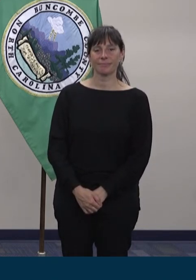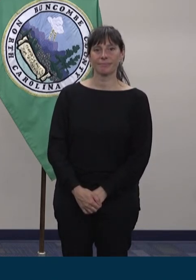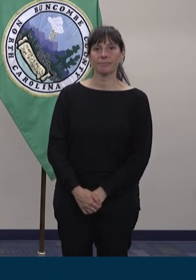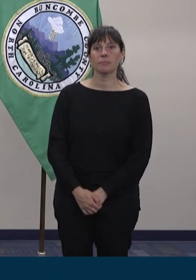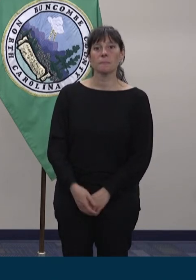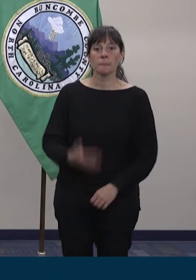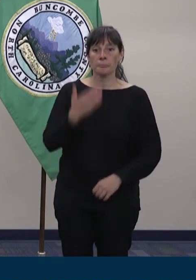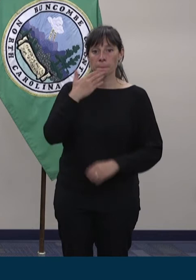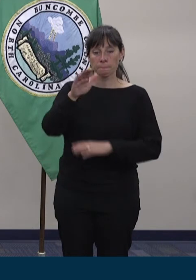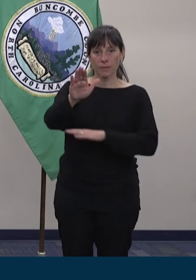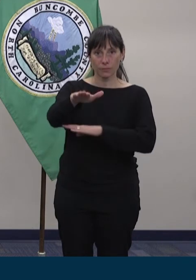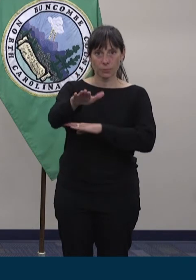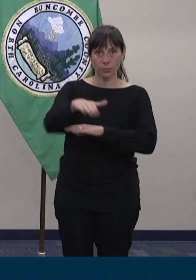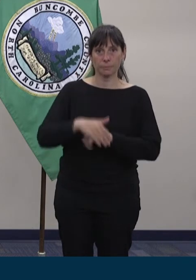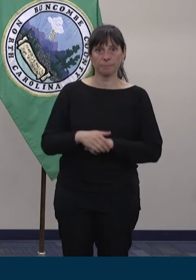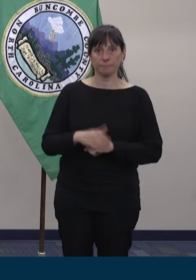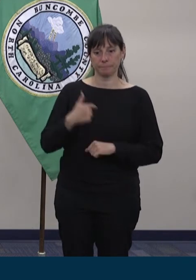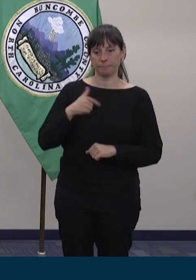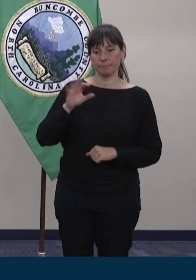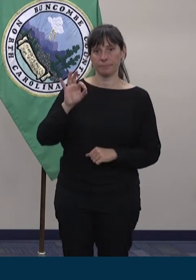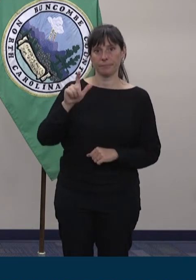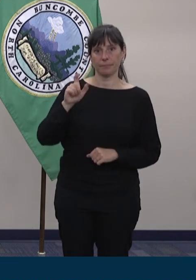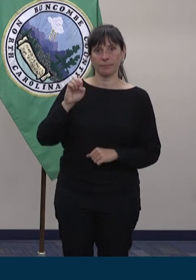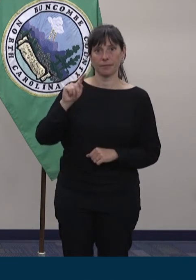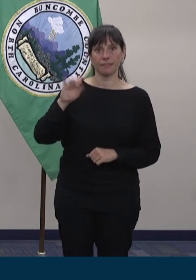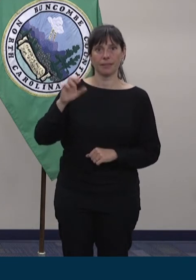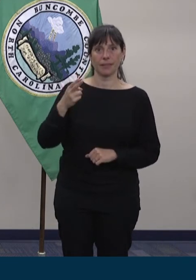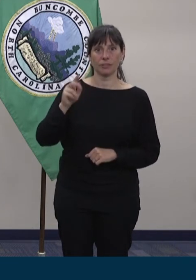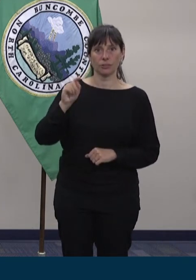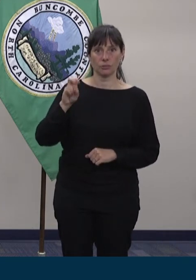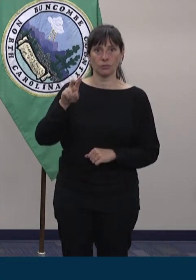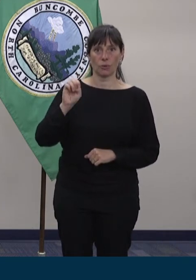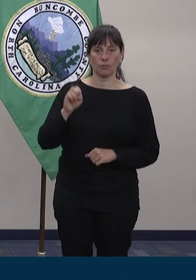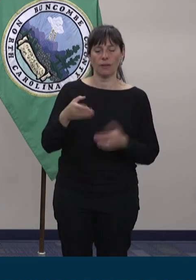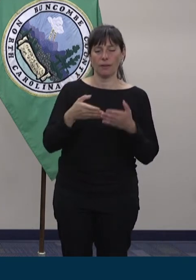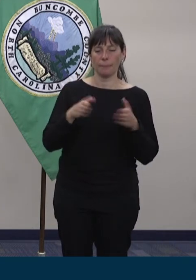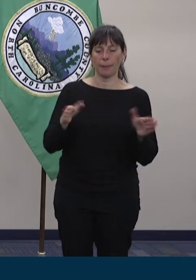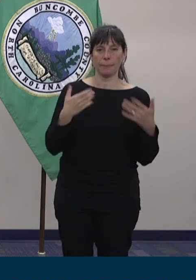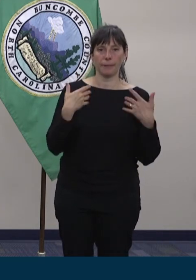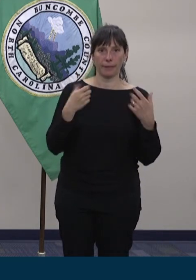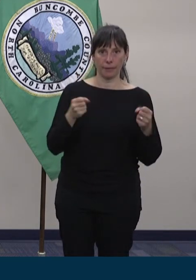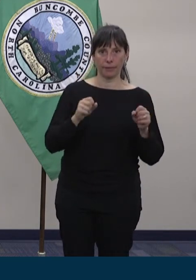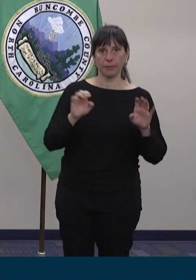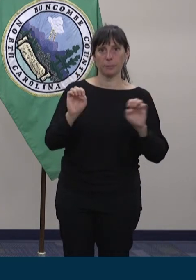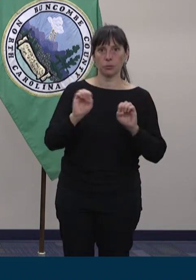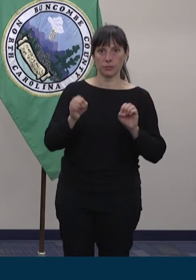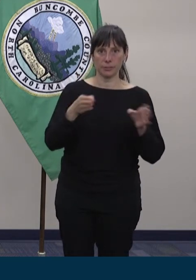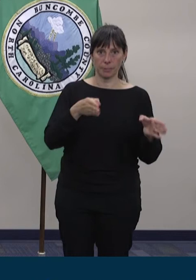Good afternoon. I'm Fletch Tove, Public Health Emergency Preparedness Coordinator.